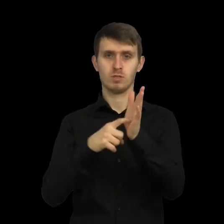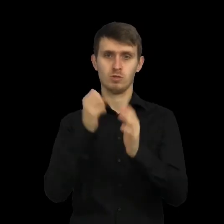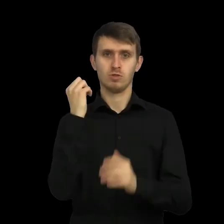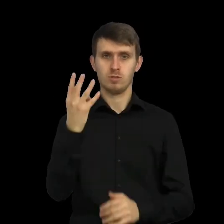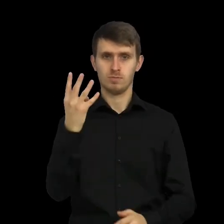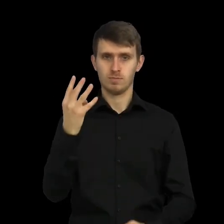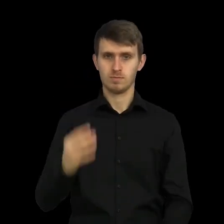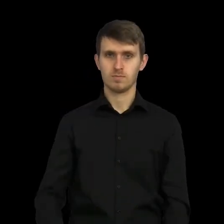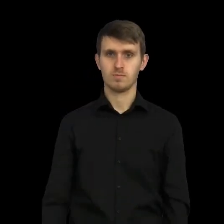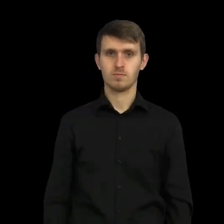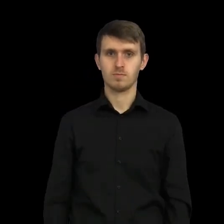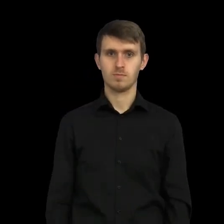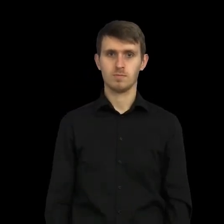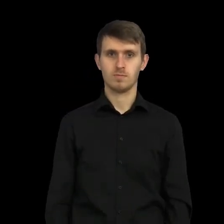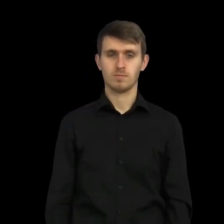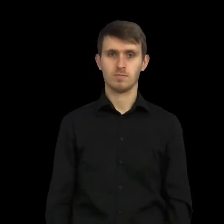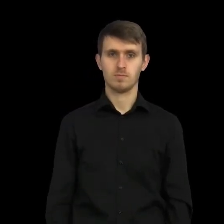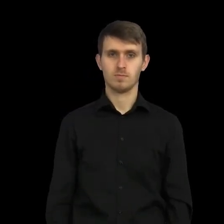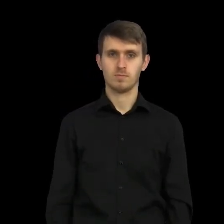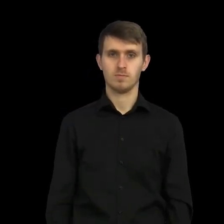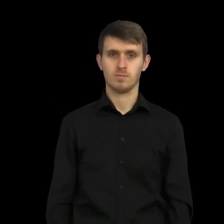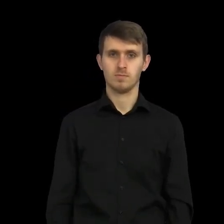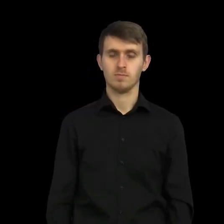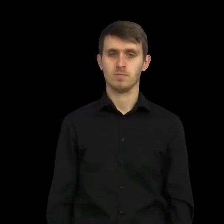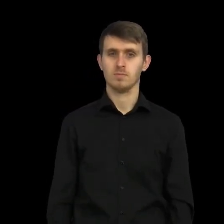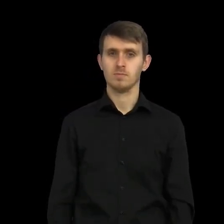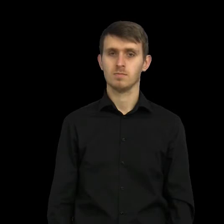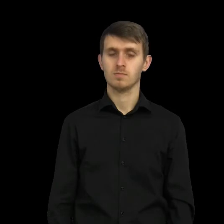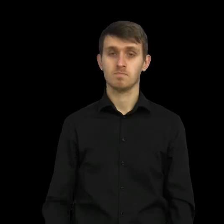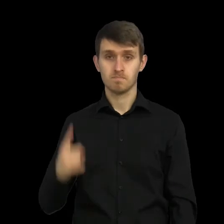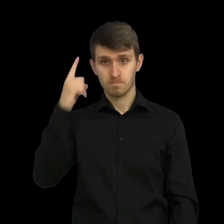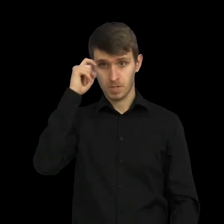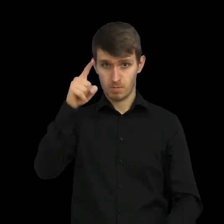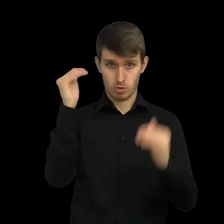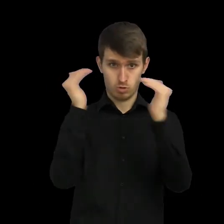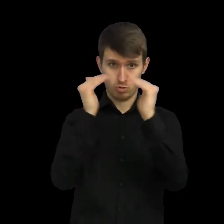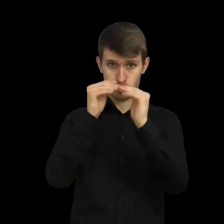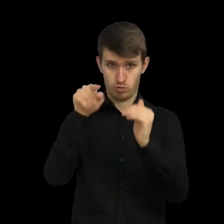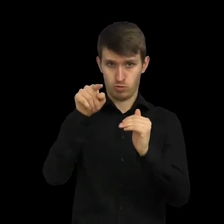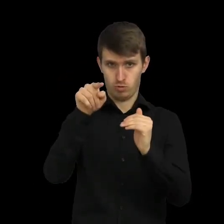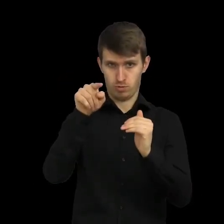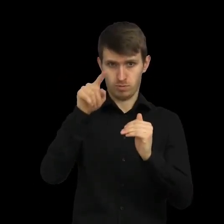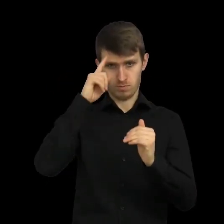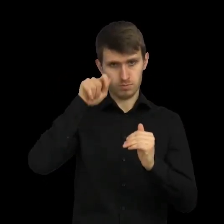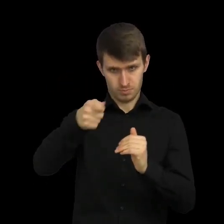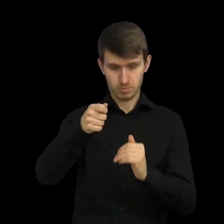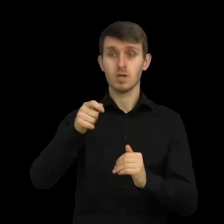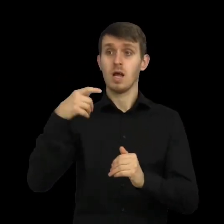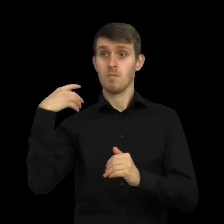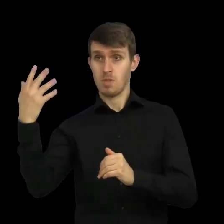for the x. And the best way we could do that, if we have x over 4 here, if we multiply that by 4, we're just going to have an x. So we can